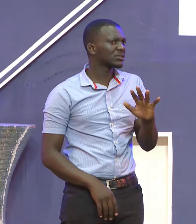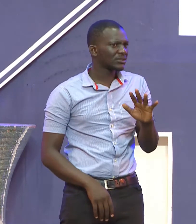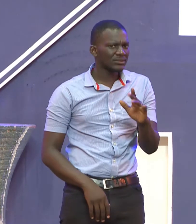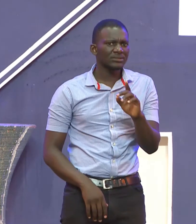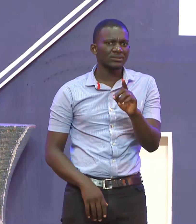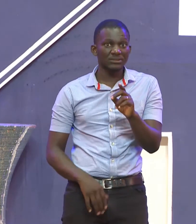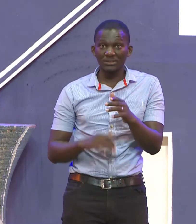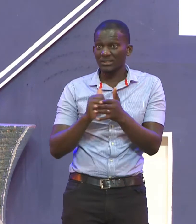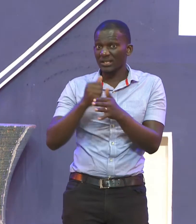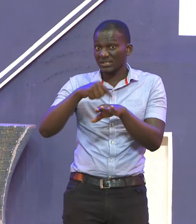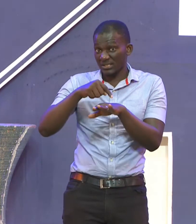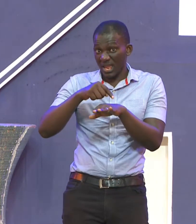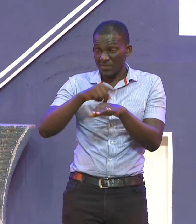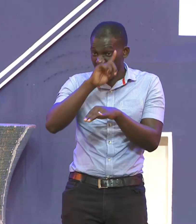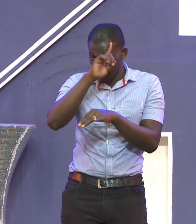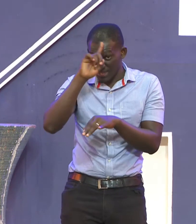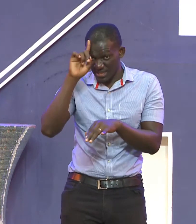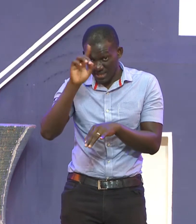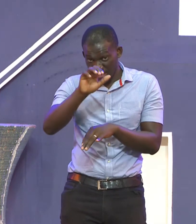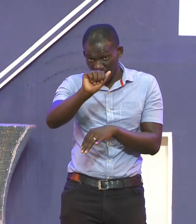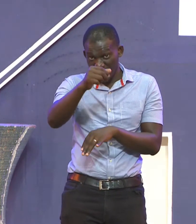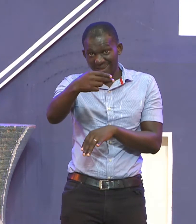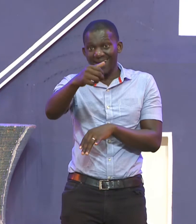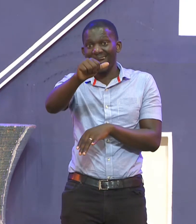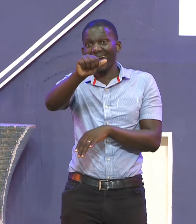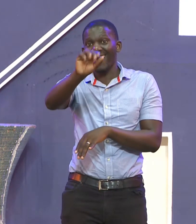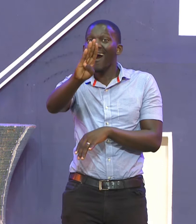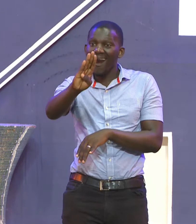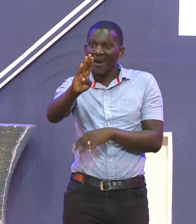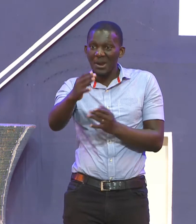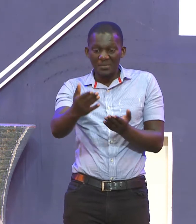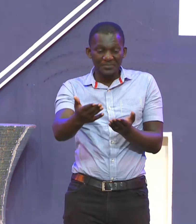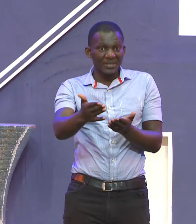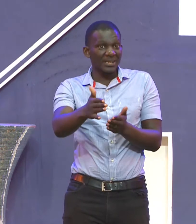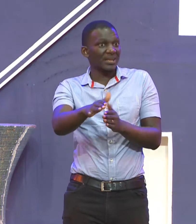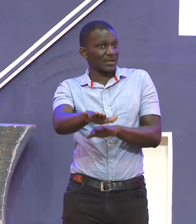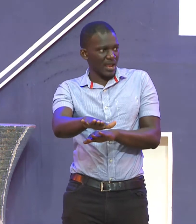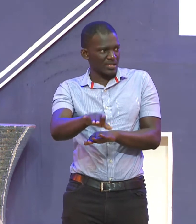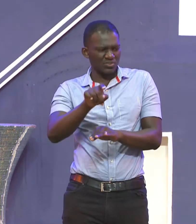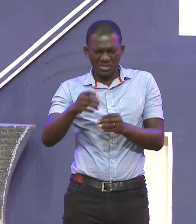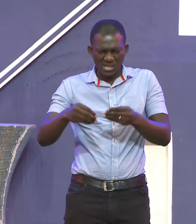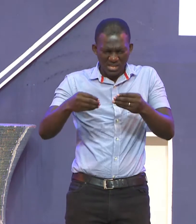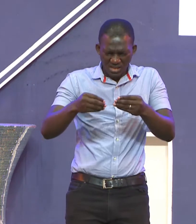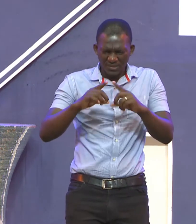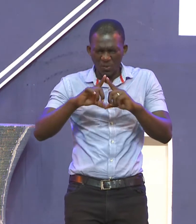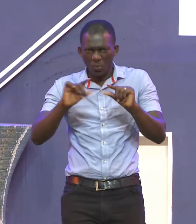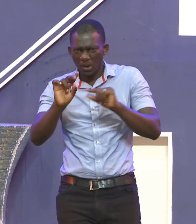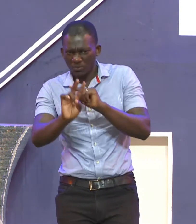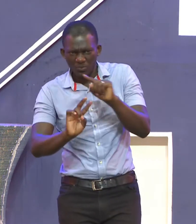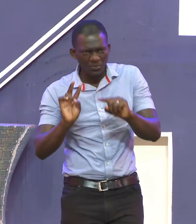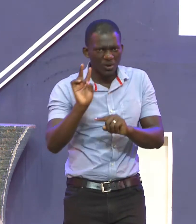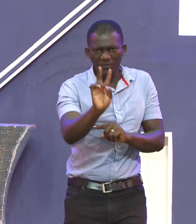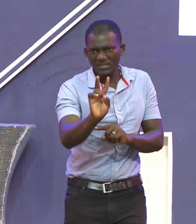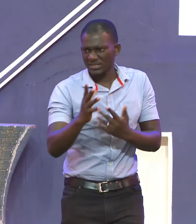your season Ahab wafira. That is the season when Ahab died. We began baby obunabi. And he gave words